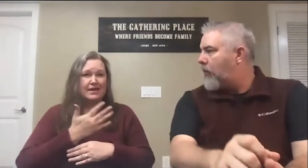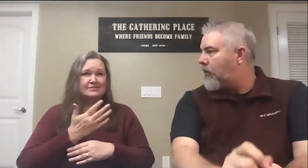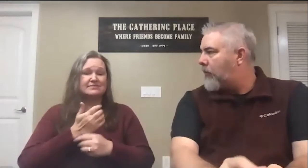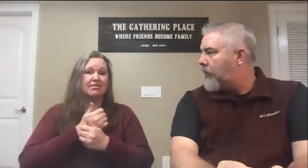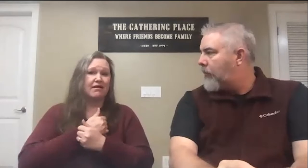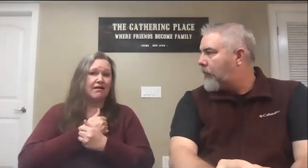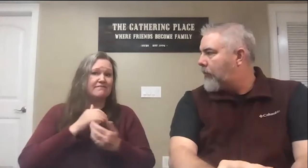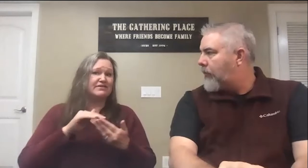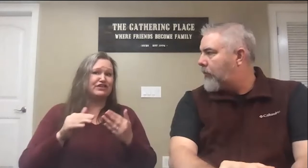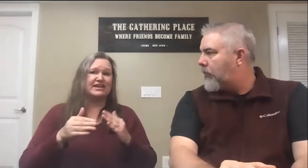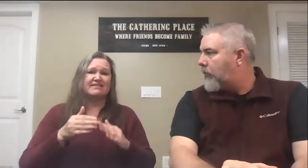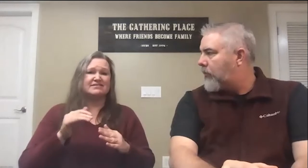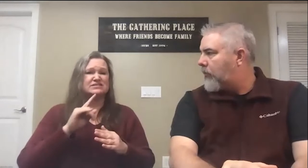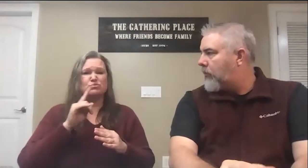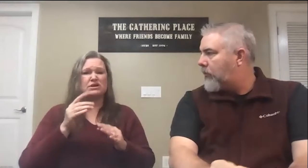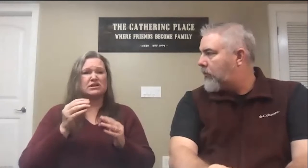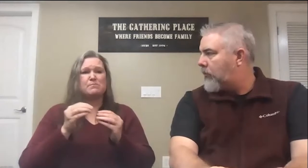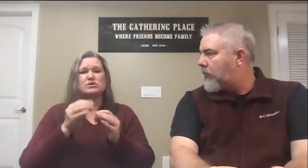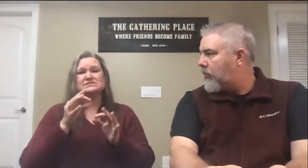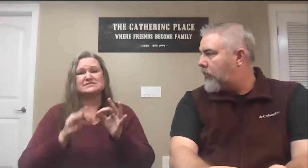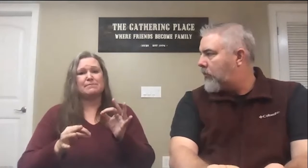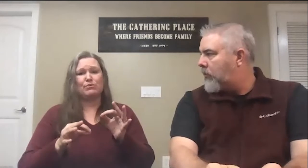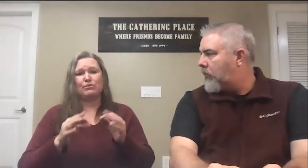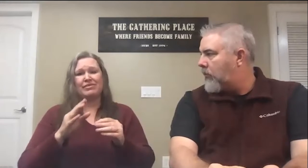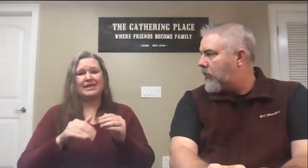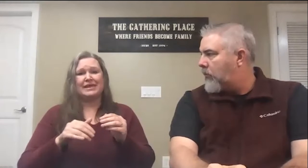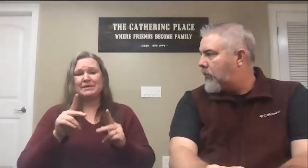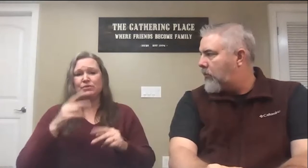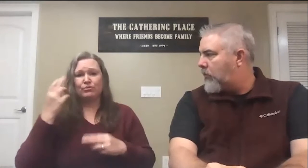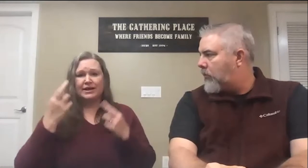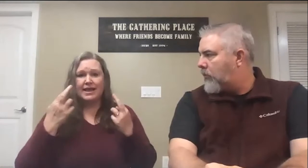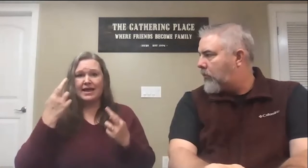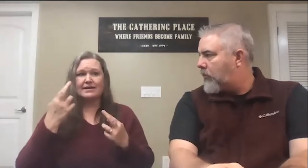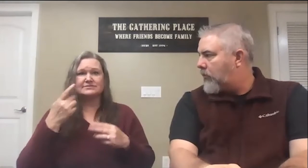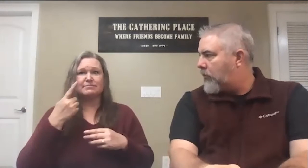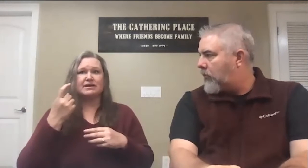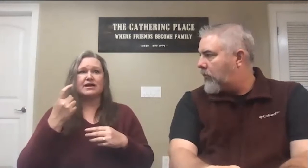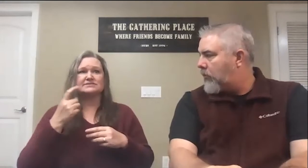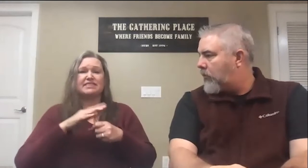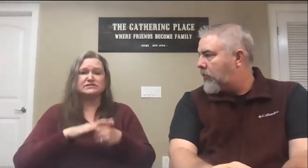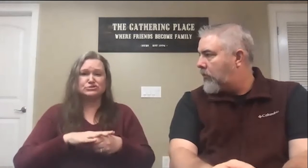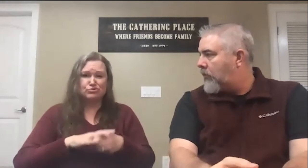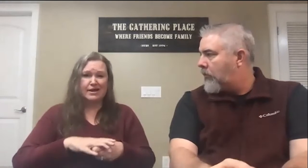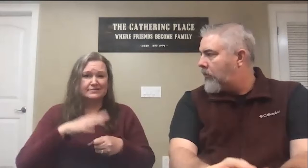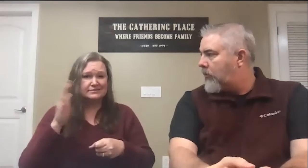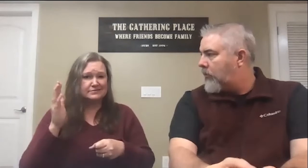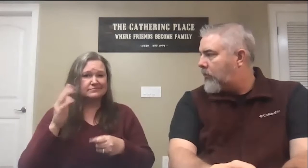when you learn the word and the purpose of grace and of forgiveness, it's really more simple than people realize.